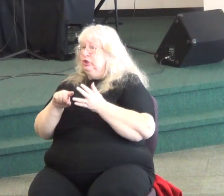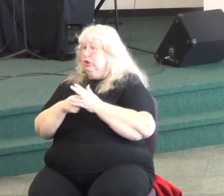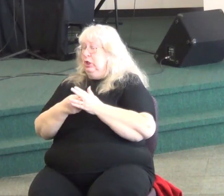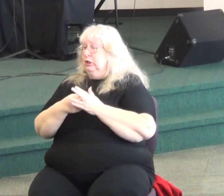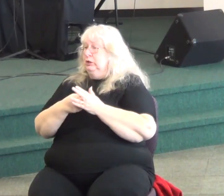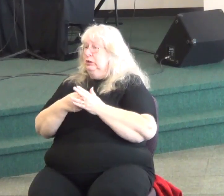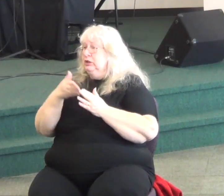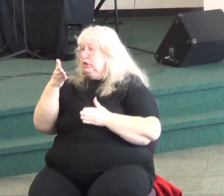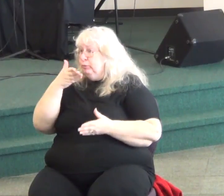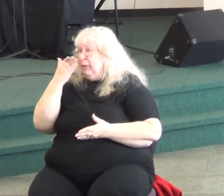Lazarus,